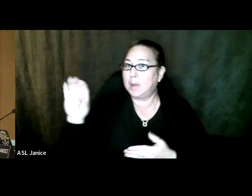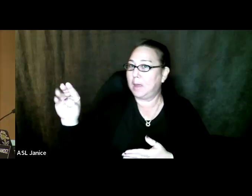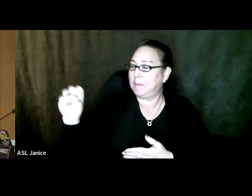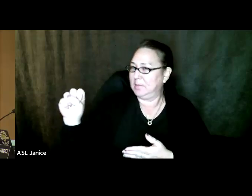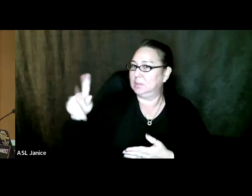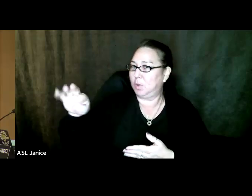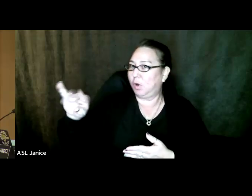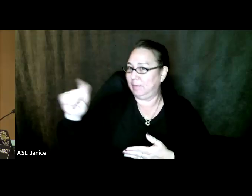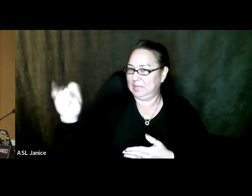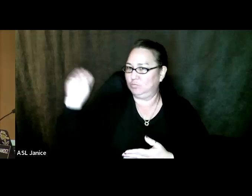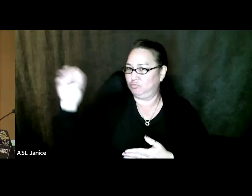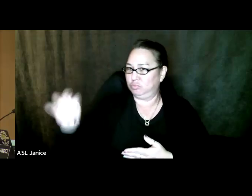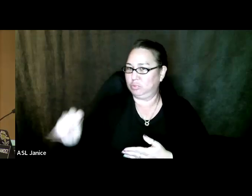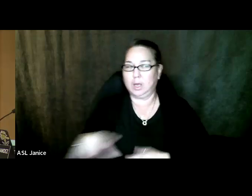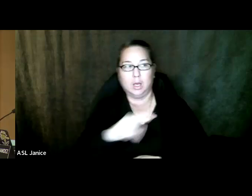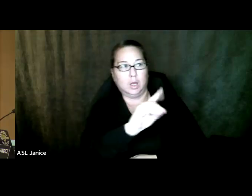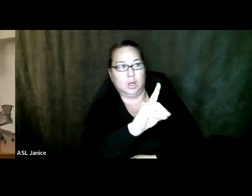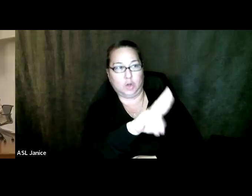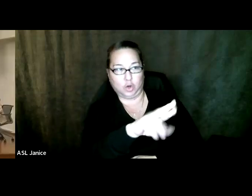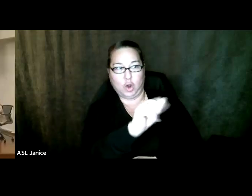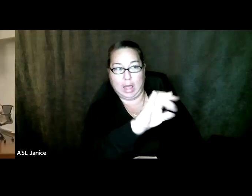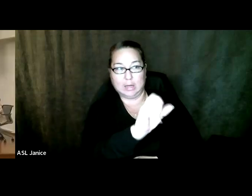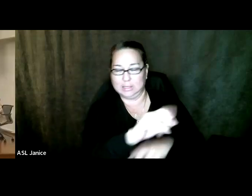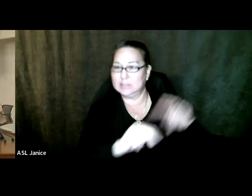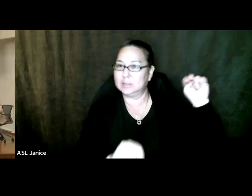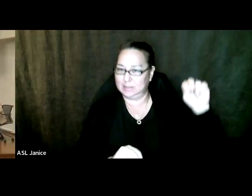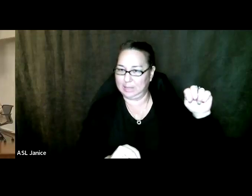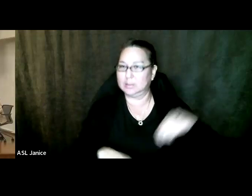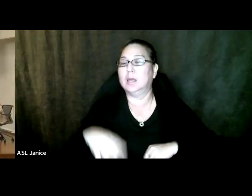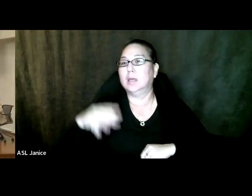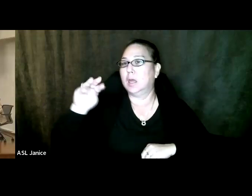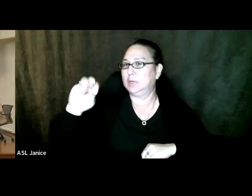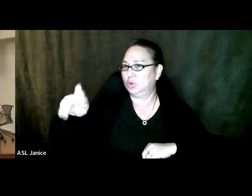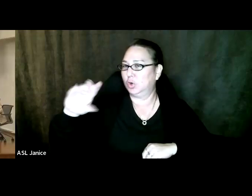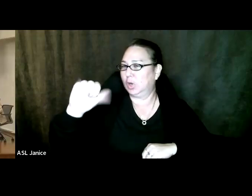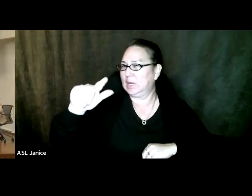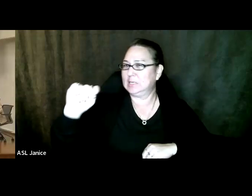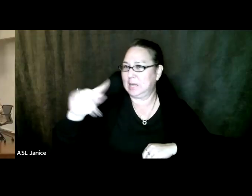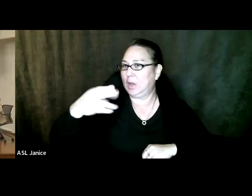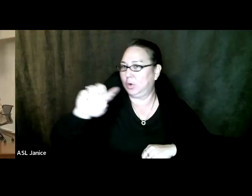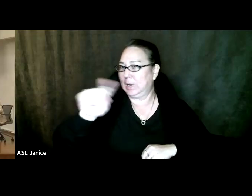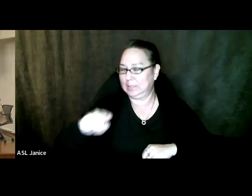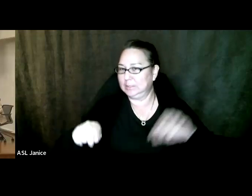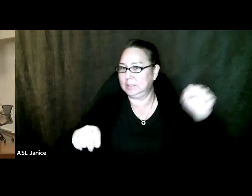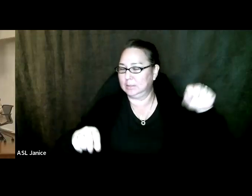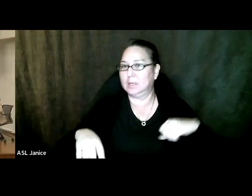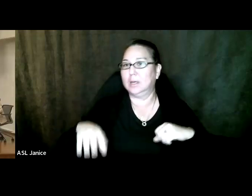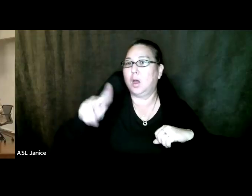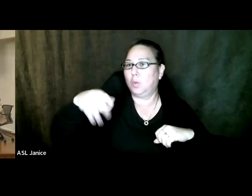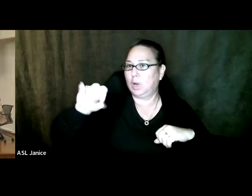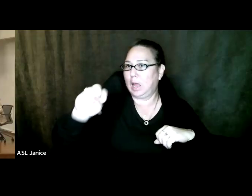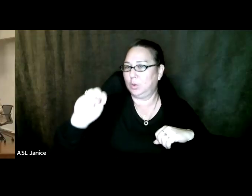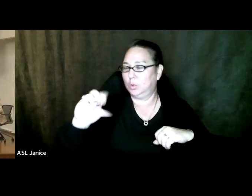roll? Dr. Alkins, Yes. Mr. Cadet Hernandez, Yes. Ms. Polanco Garcia, Yes.